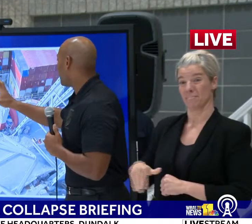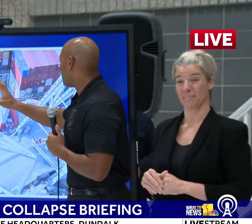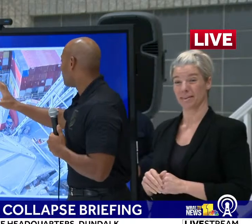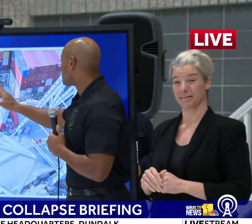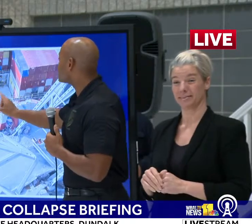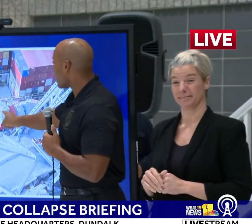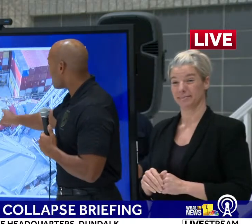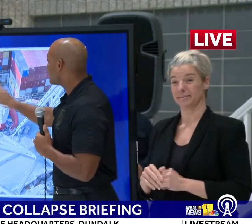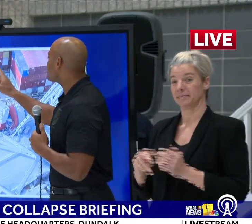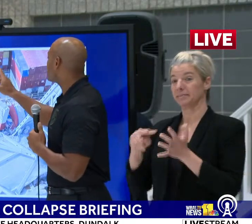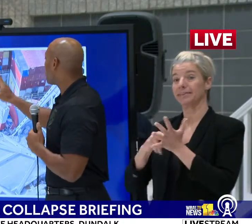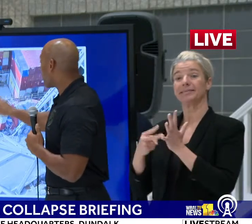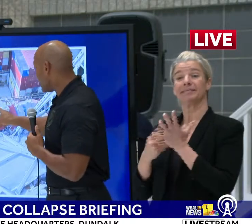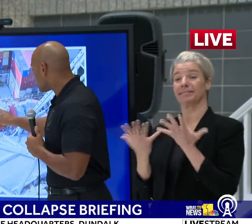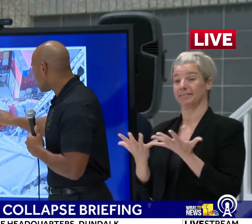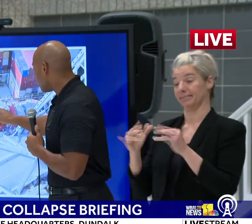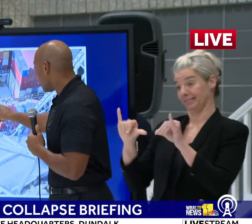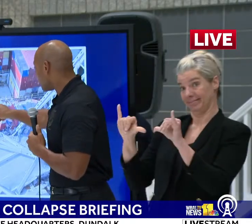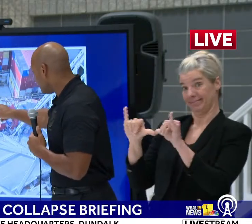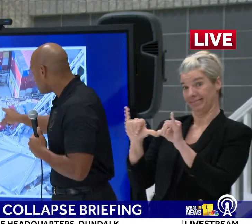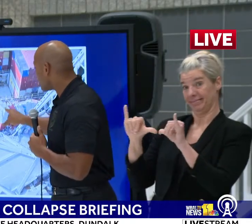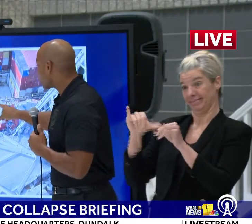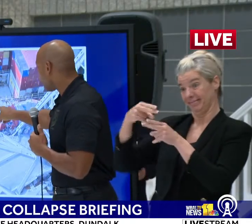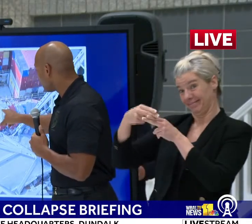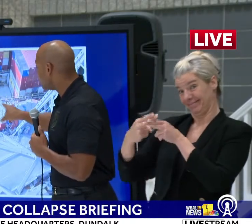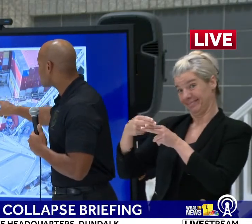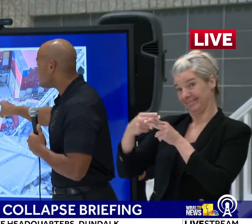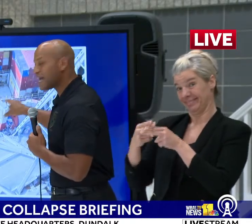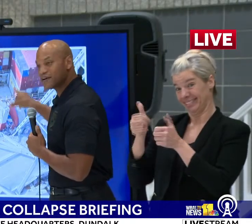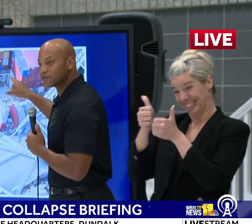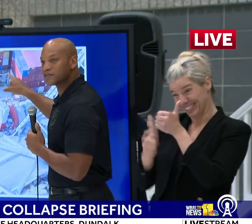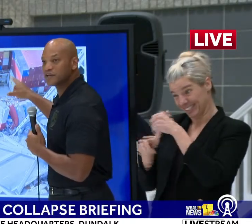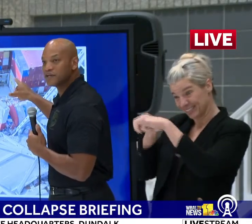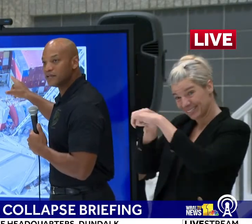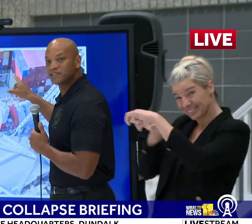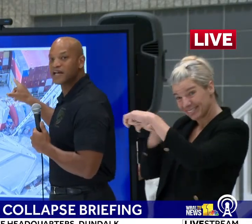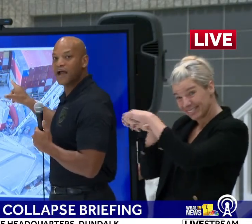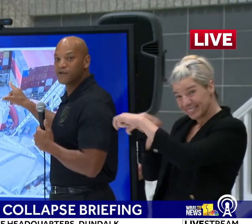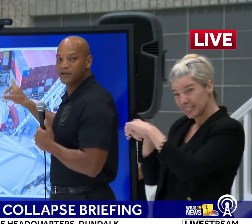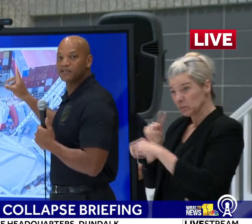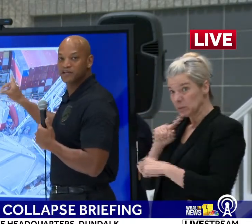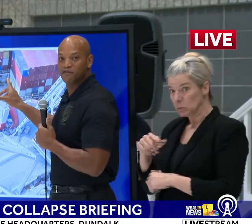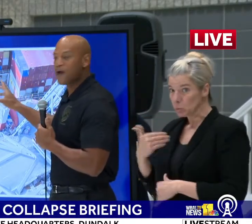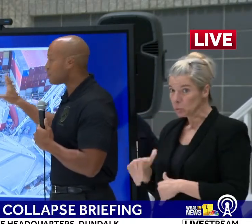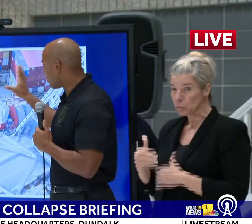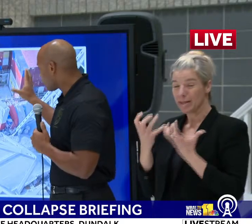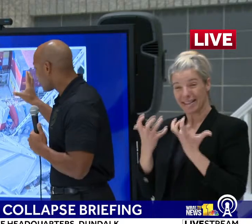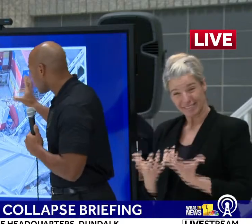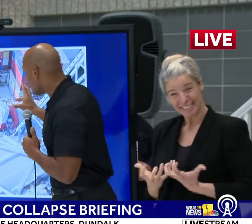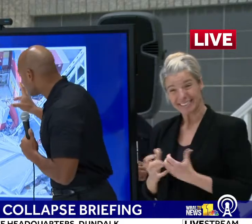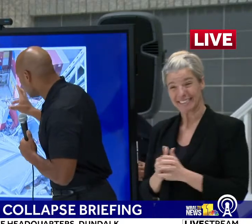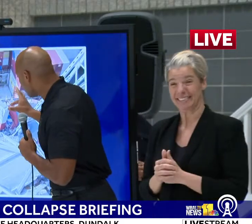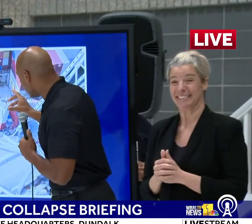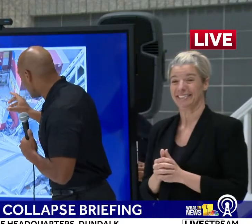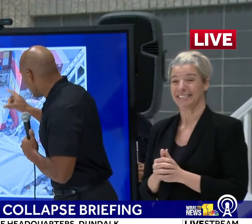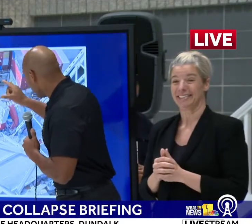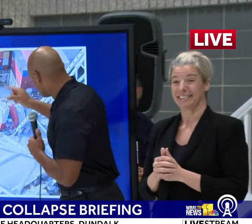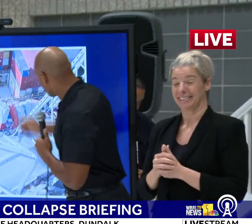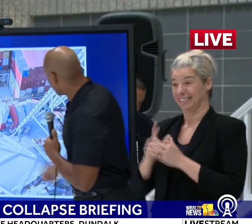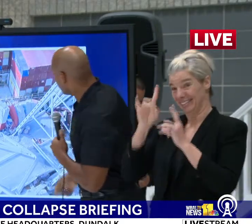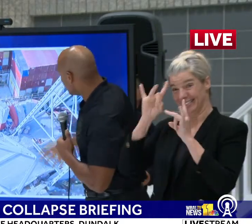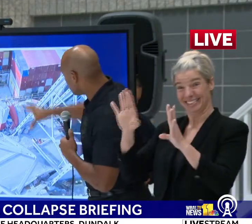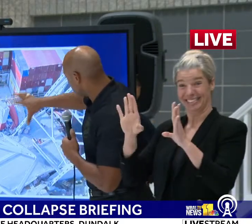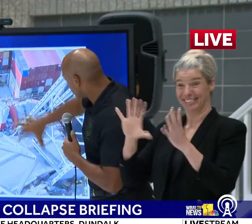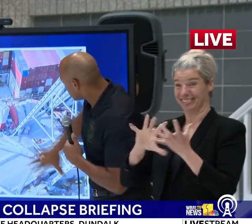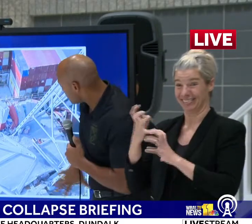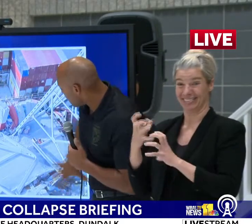again, the size, the weight of each and every one of these containers is staggering. You consider the fact that there are 4,000 of them.